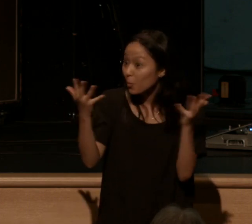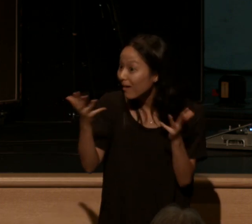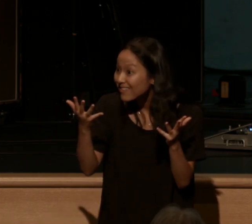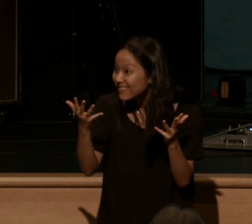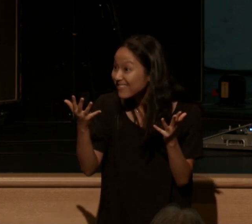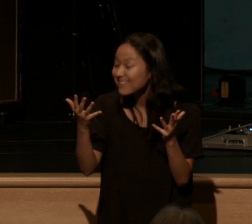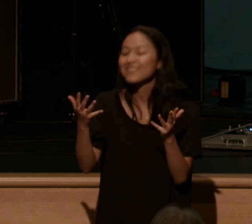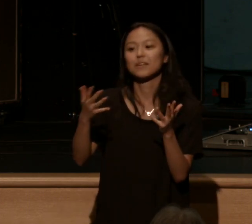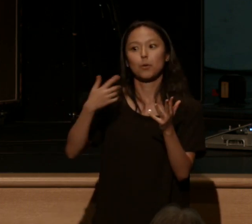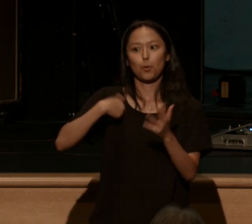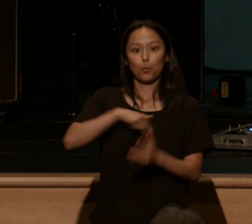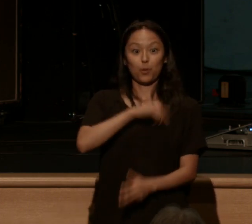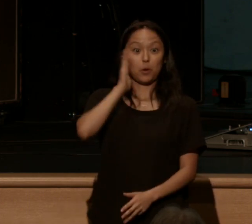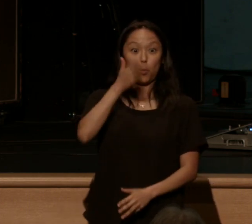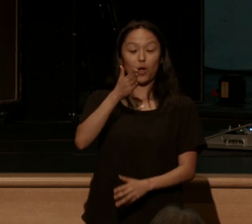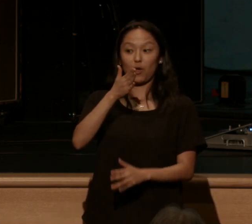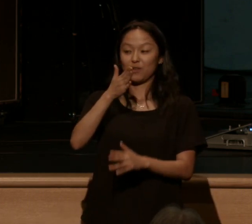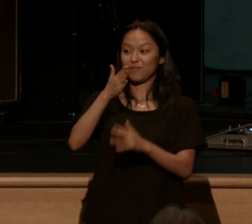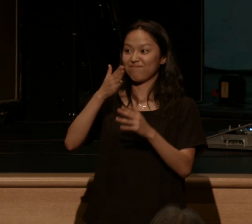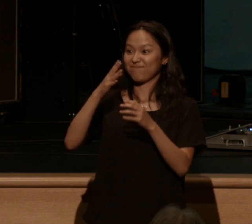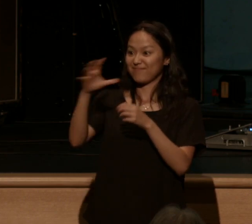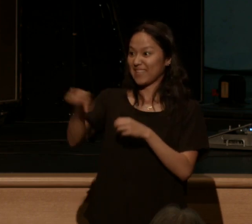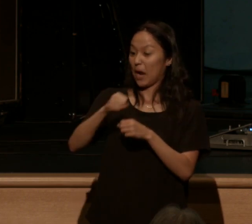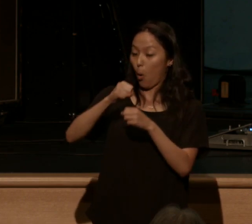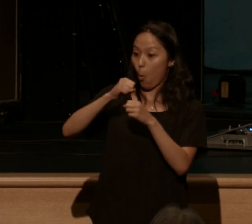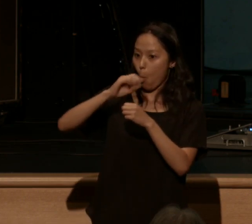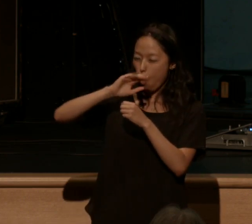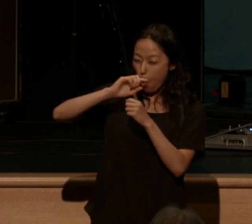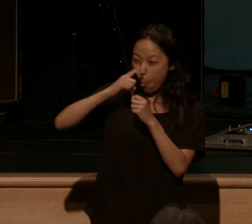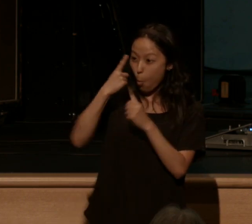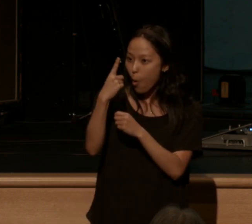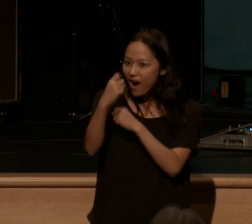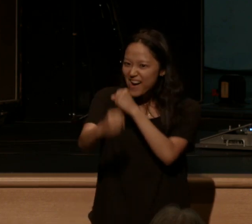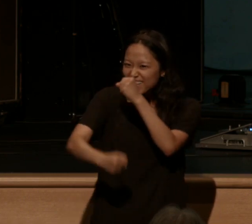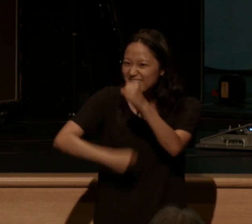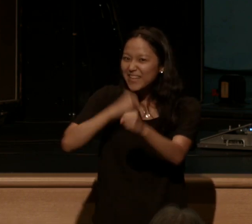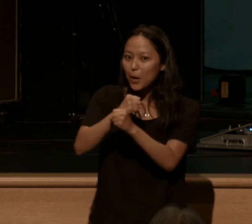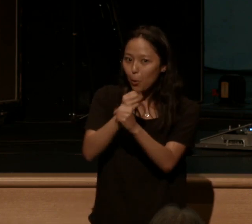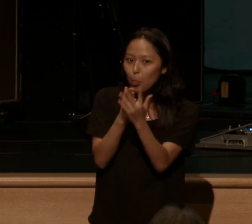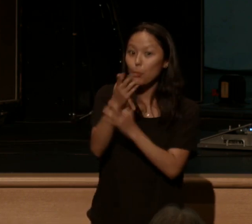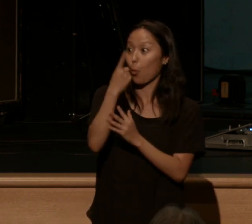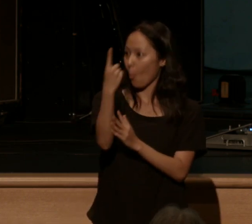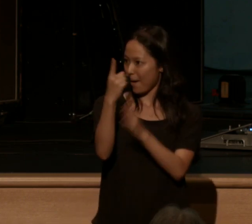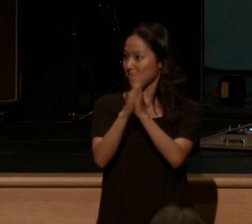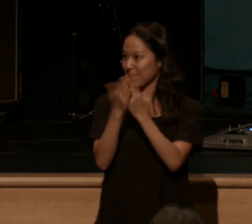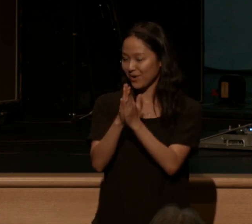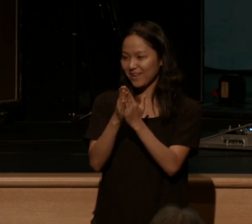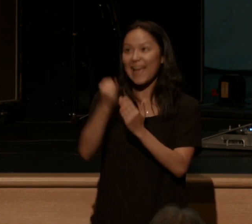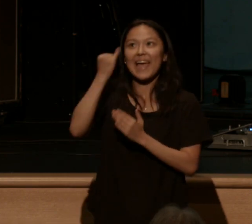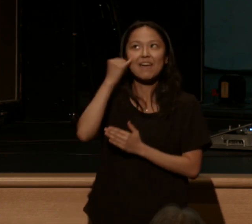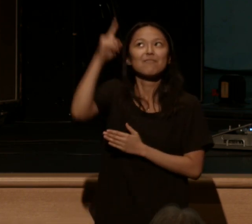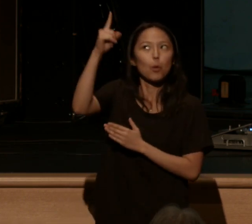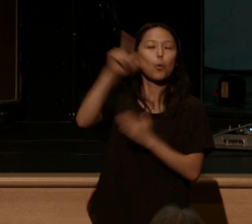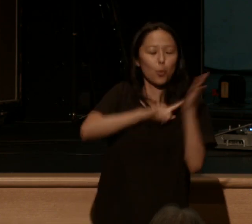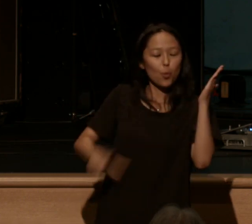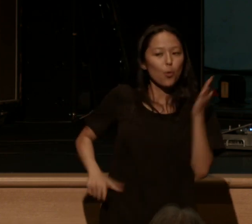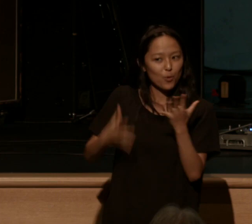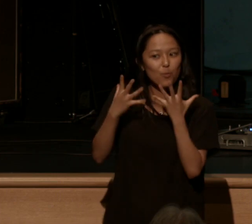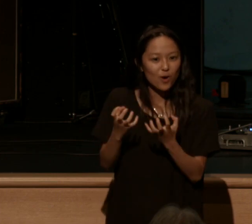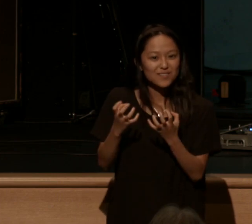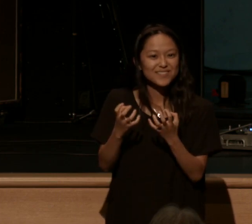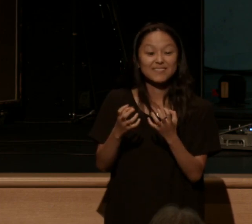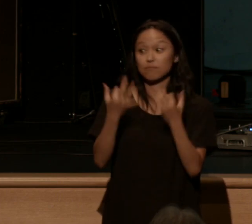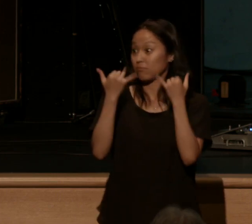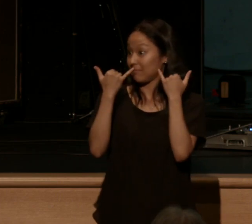Robbie? Well, we're going to take an entire year to go through one book of the Bible. Again, Lord willing. And I'm not kidding, as the